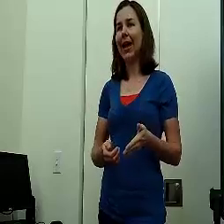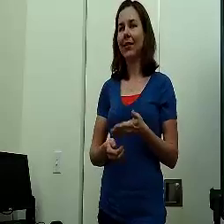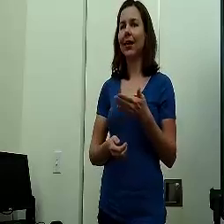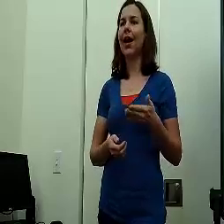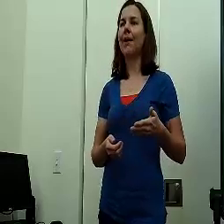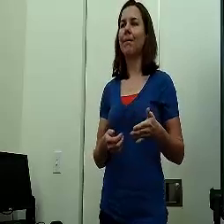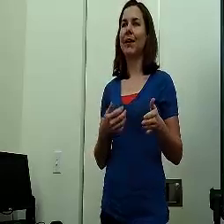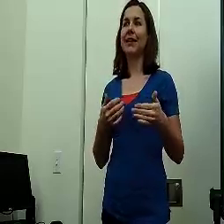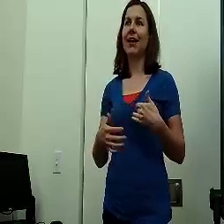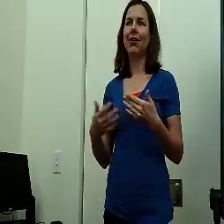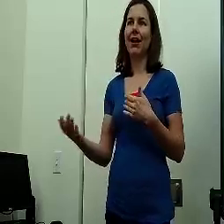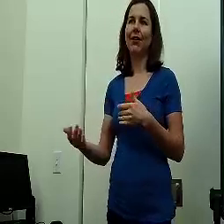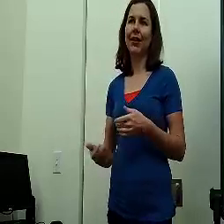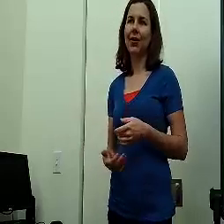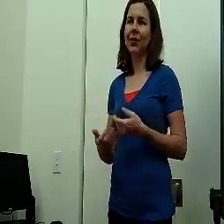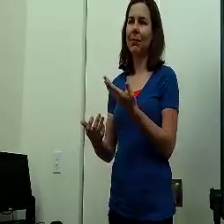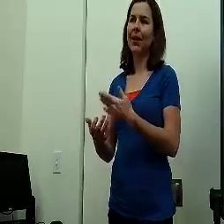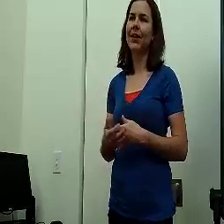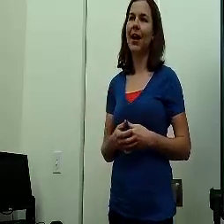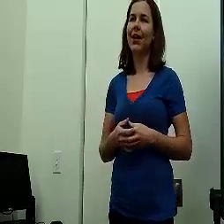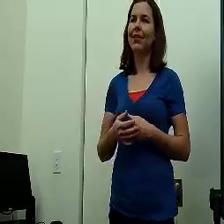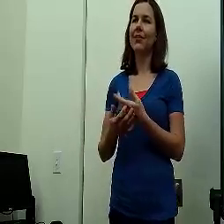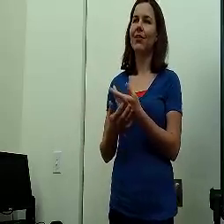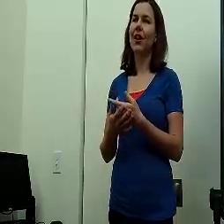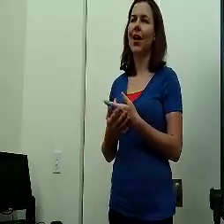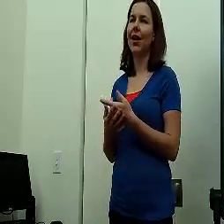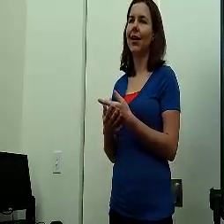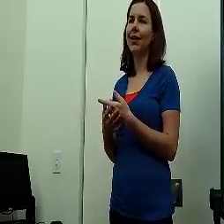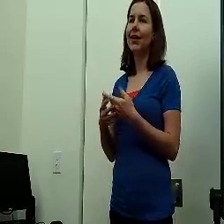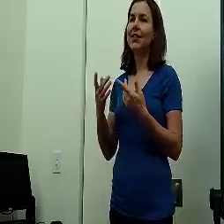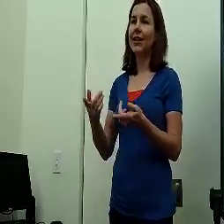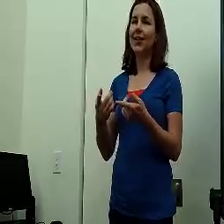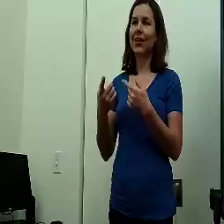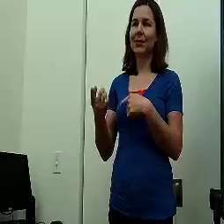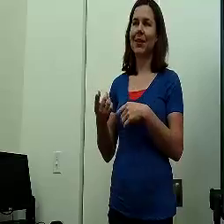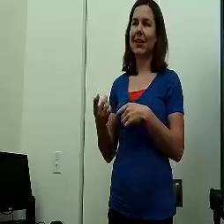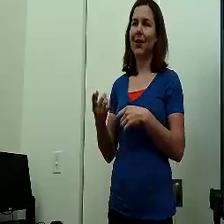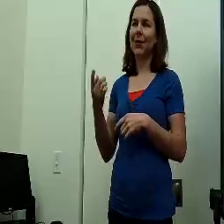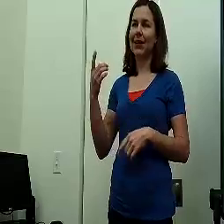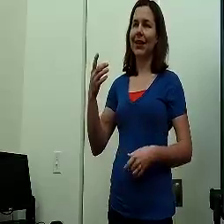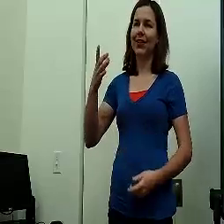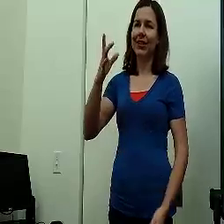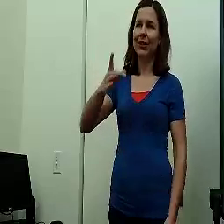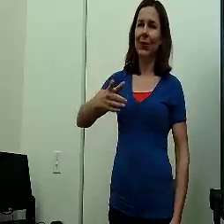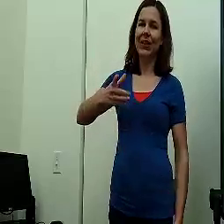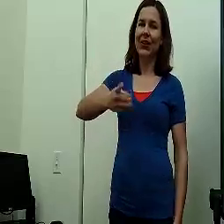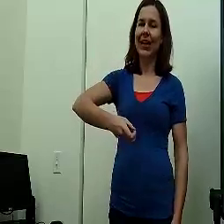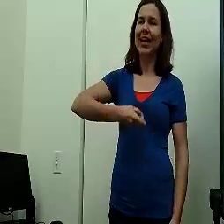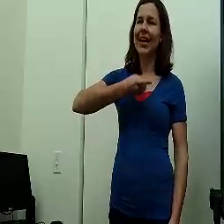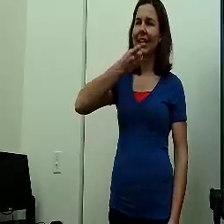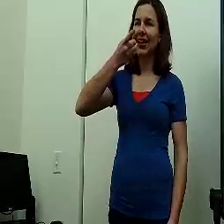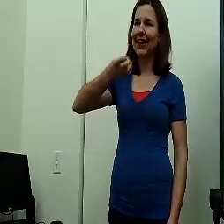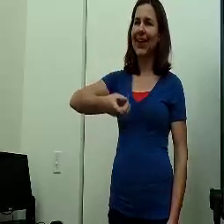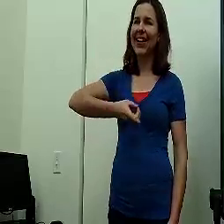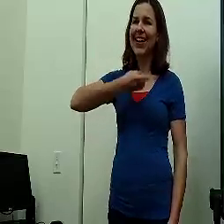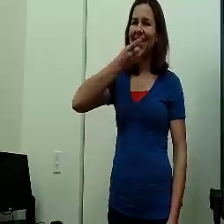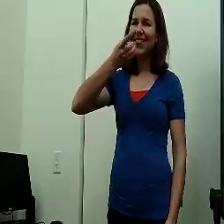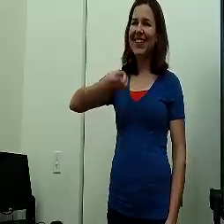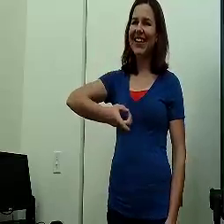that and sound it out as it goes. But dinner is what the sign was, and Chris was doing it. And so dinner